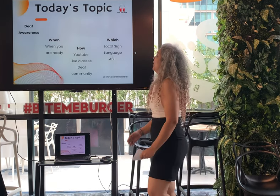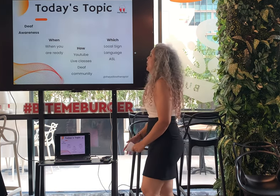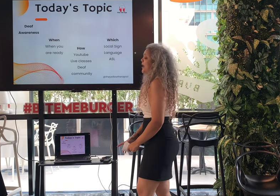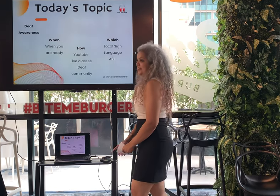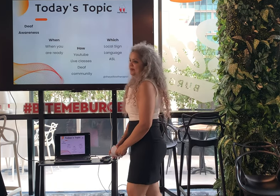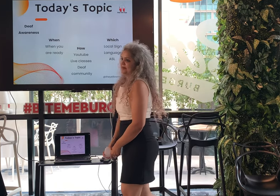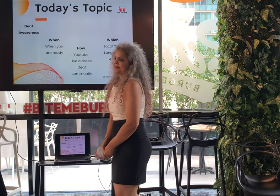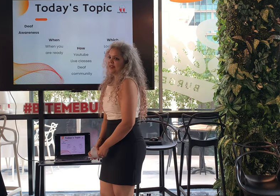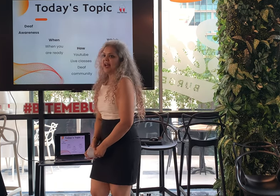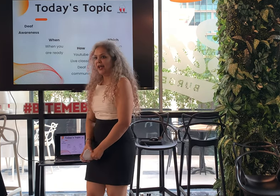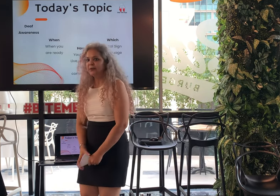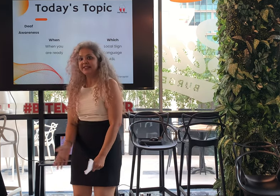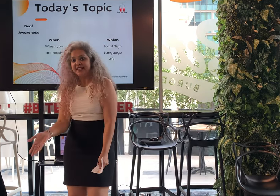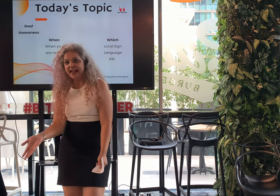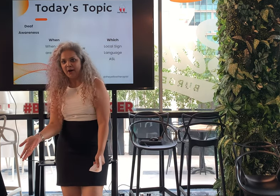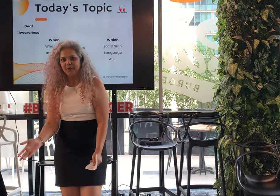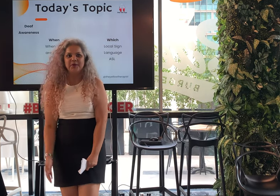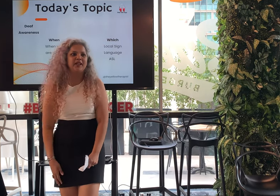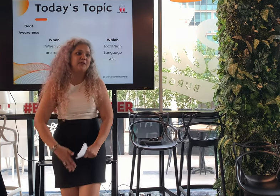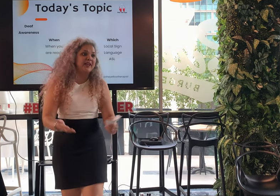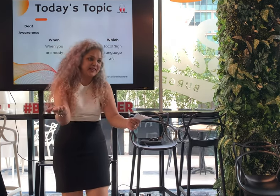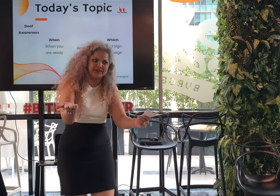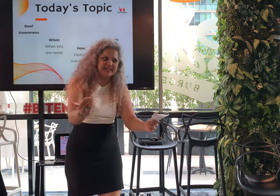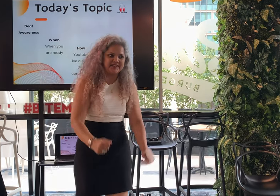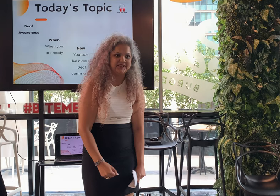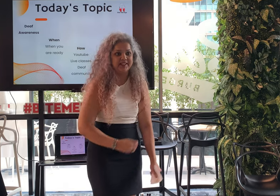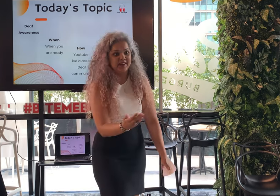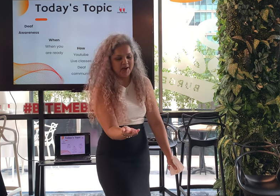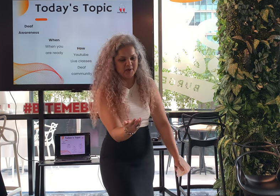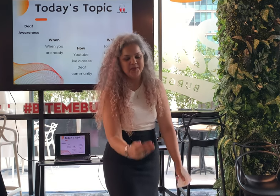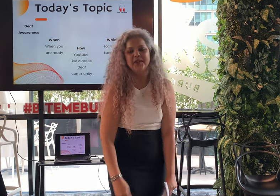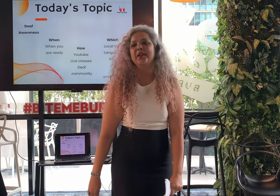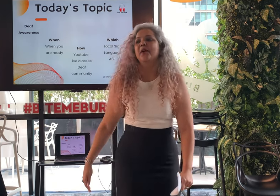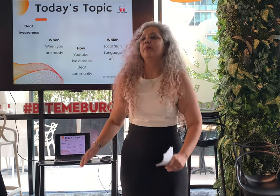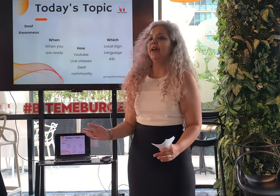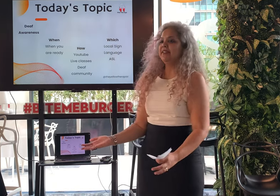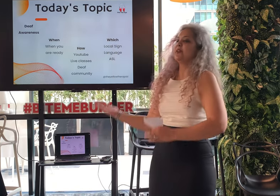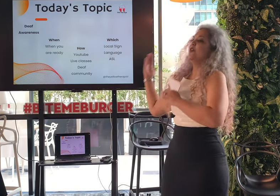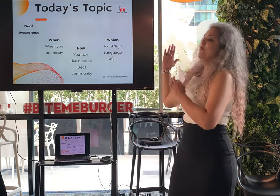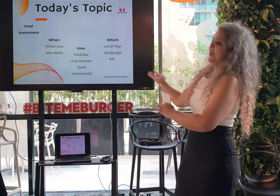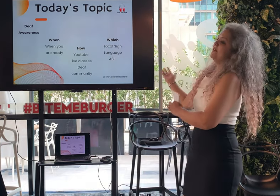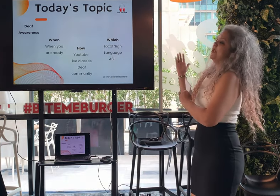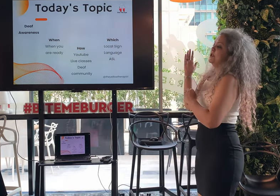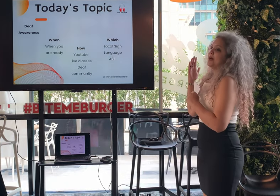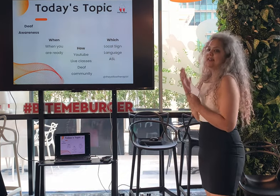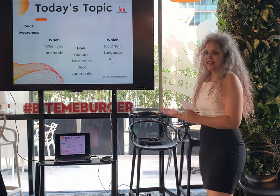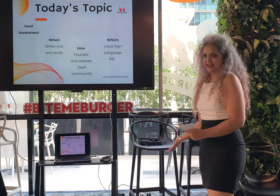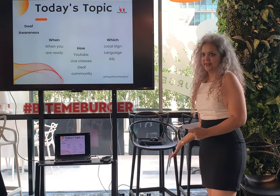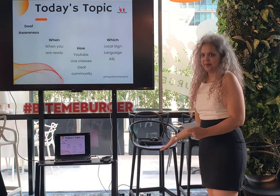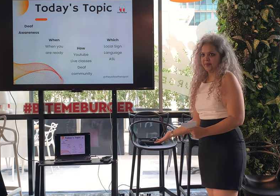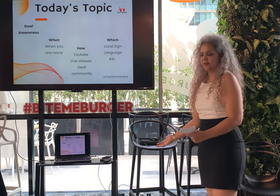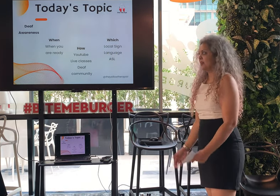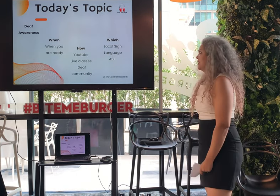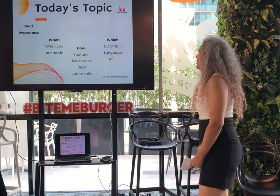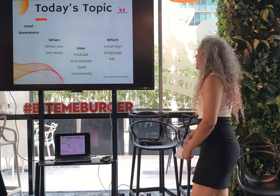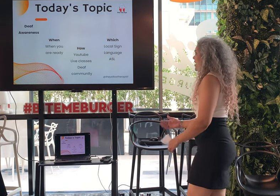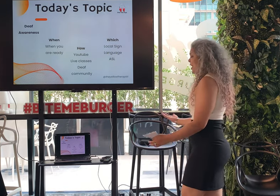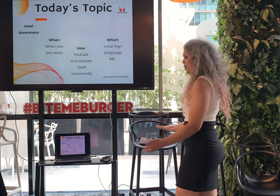When? I would say now. When can you start learning? Now. But whenever you are ready. How?